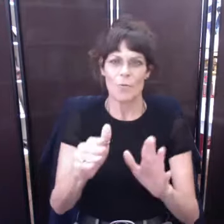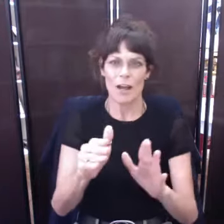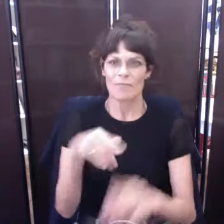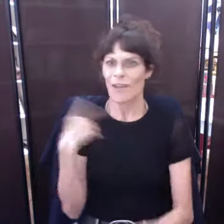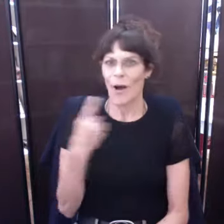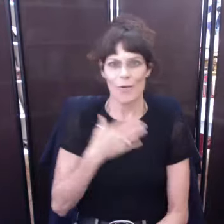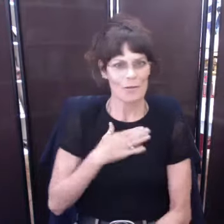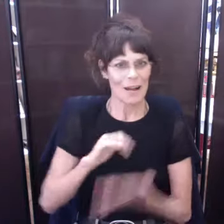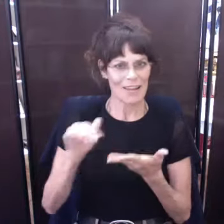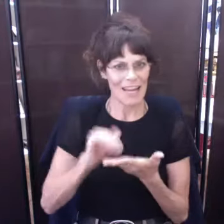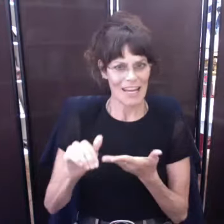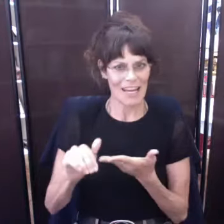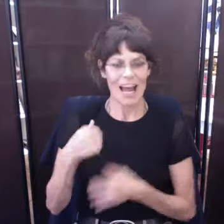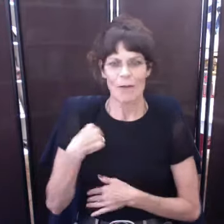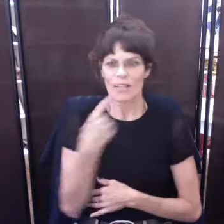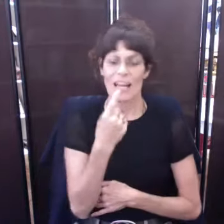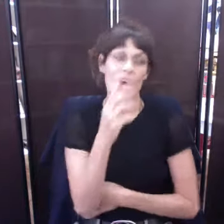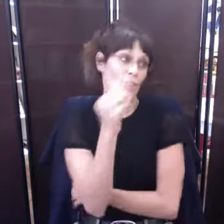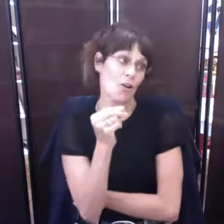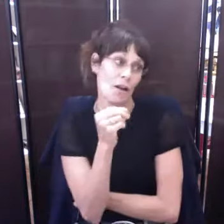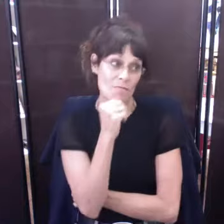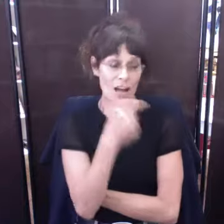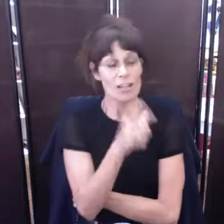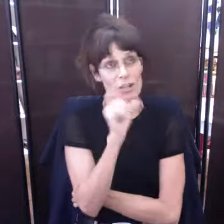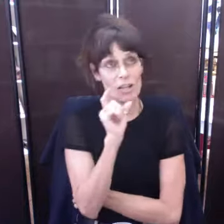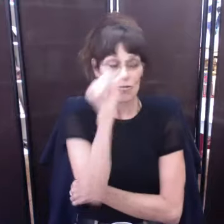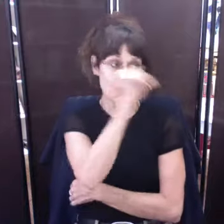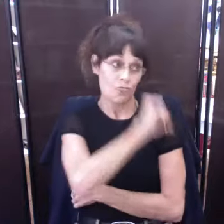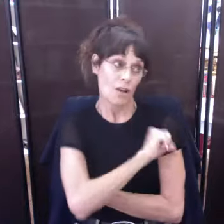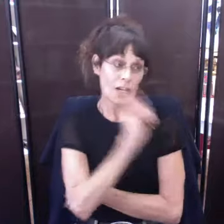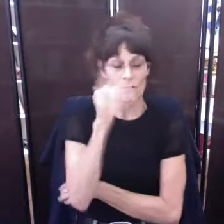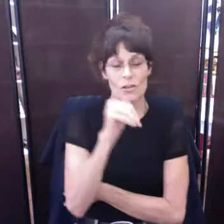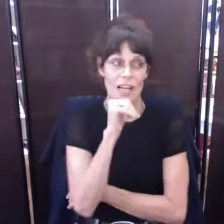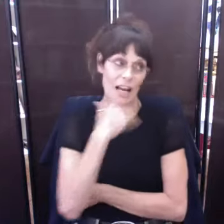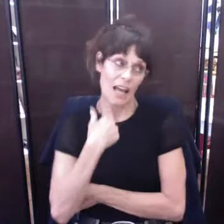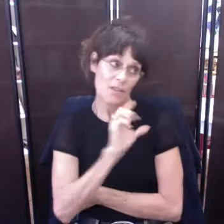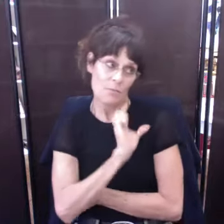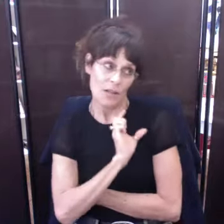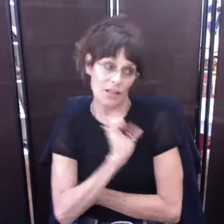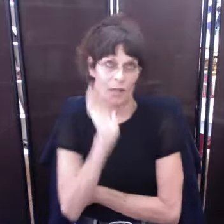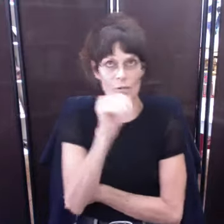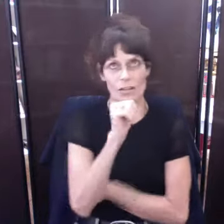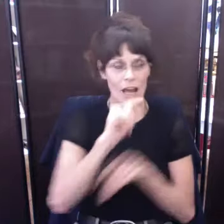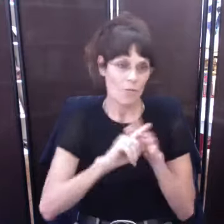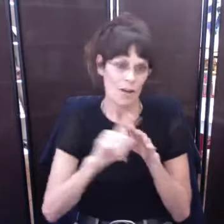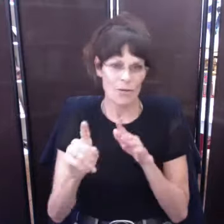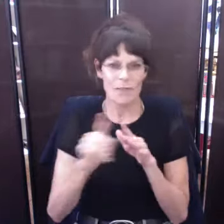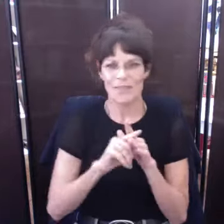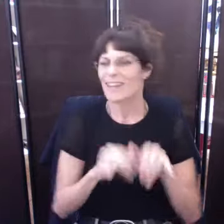And I would always tell them, no, I'm not going to get drunk this time. And I won't have the police around because I won't be a runaway. And it was the same thing over and